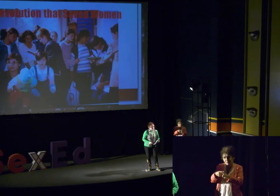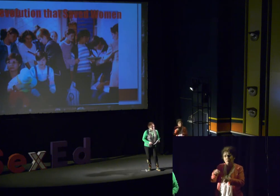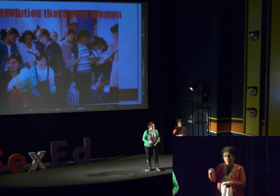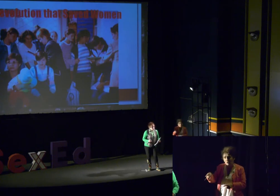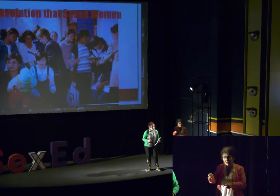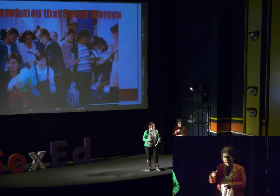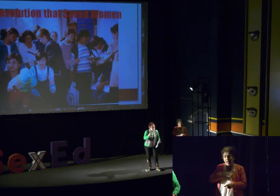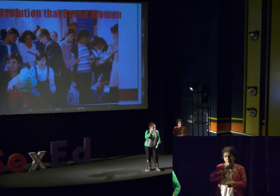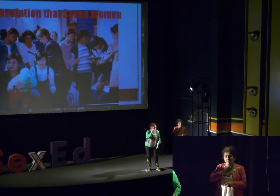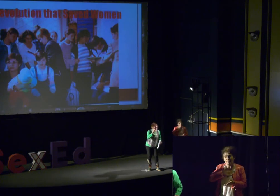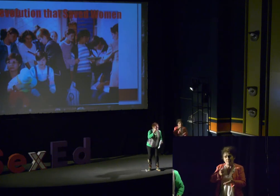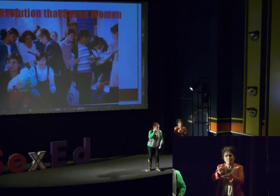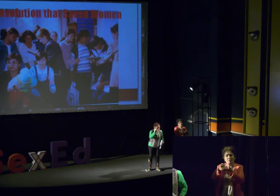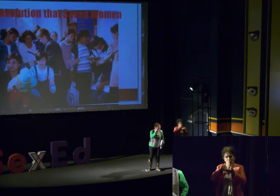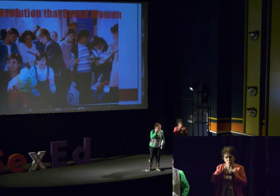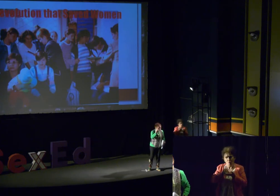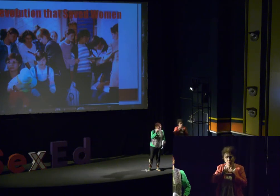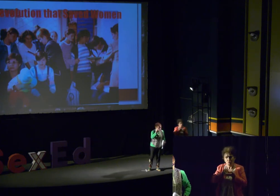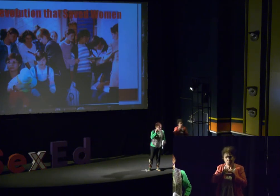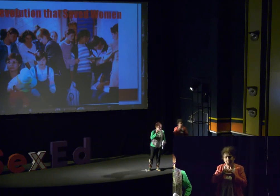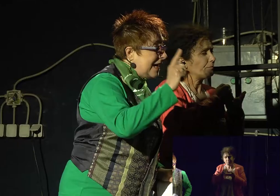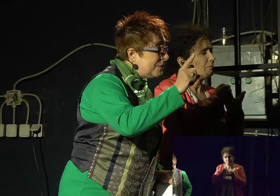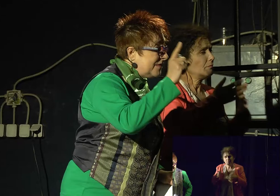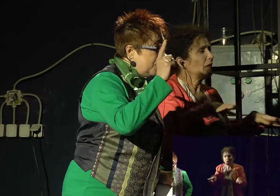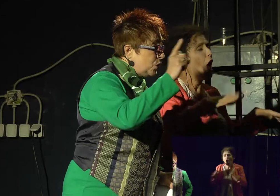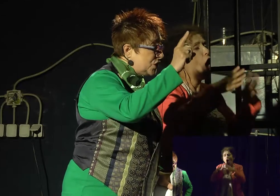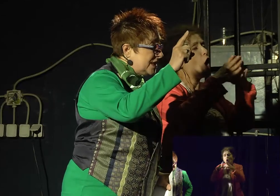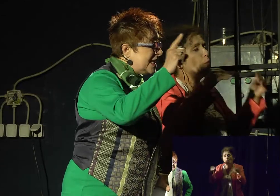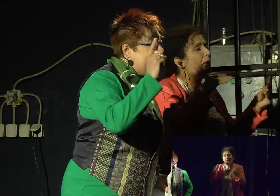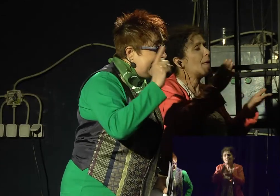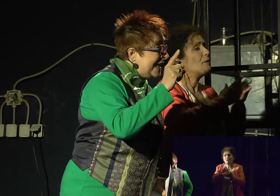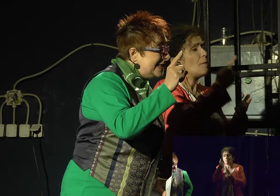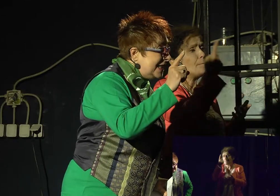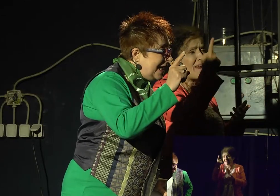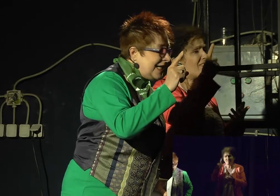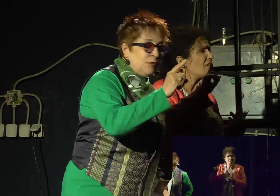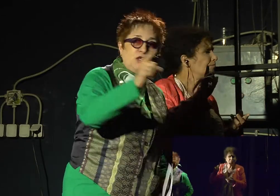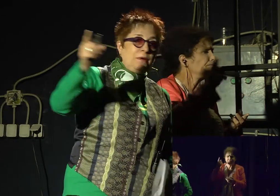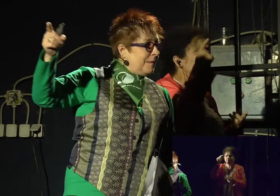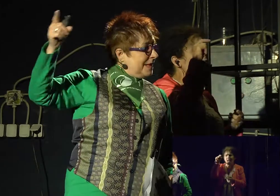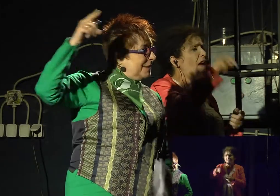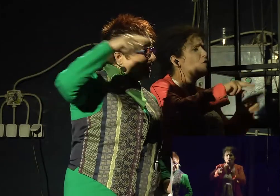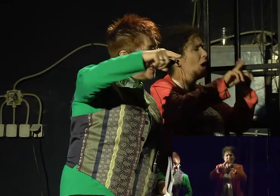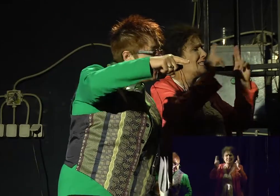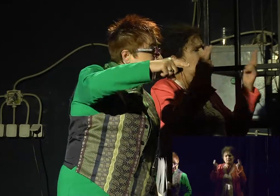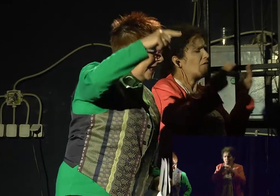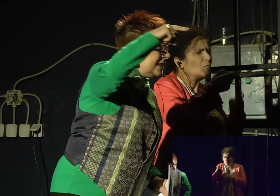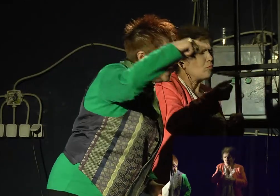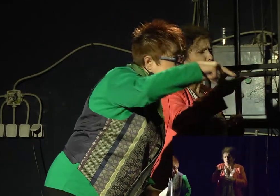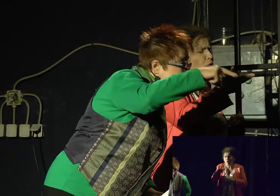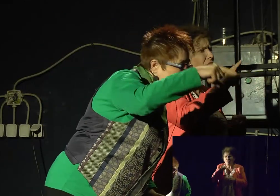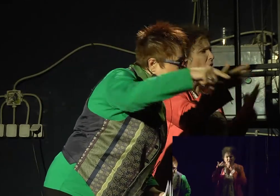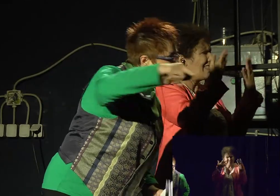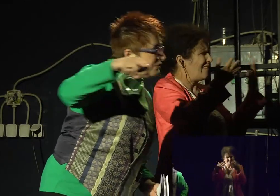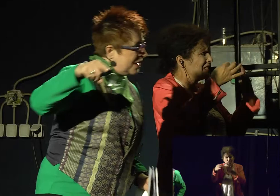and actually Romania ranked first in the world in the number of abortions in 1990. We should probably be listed in